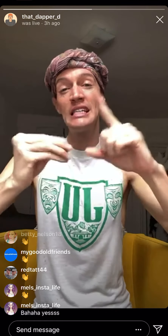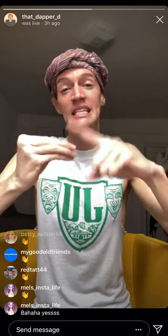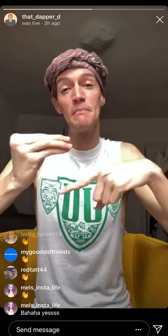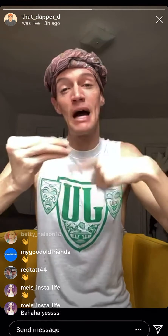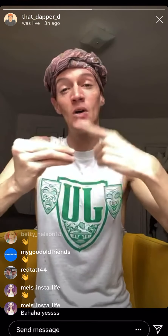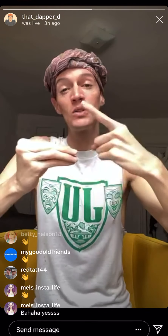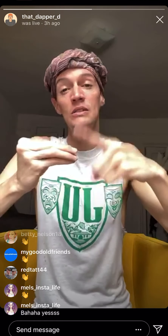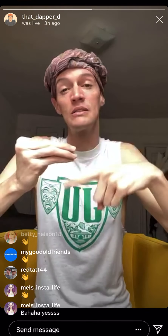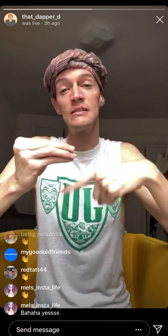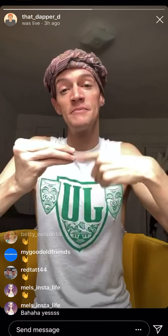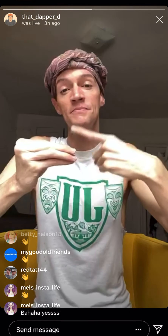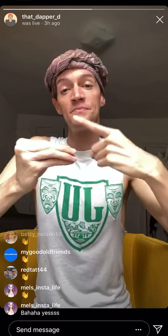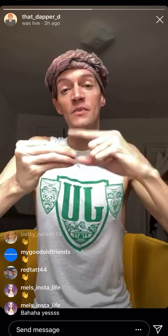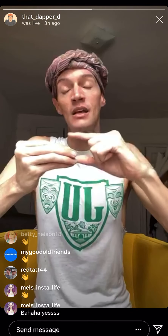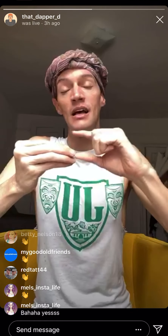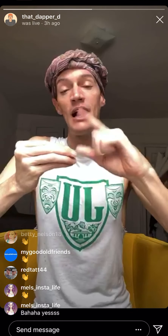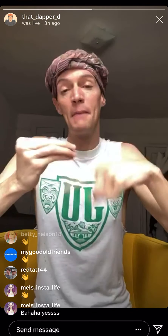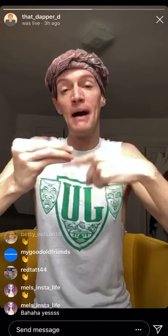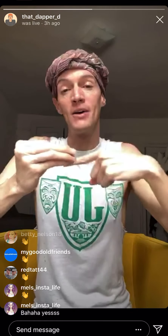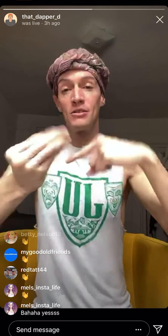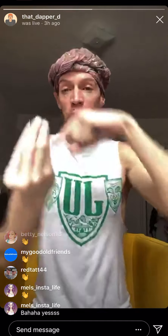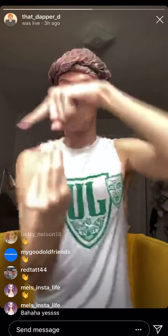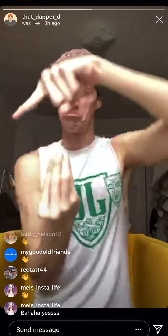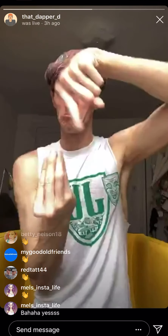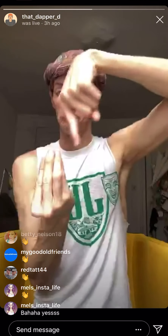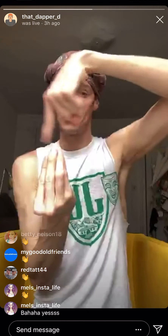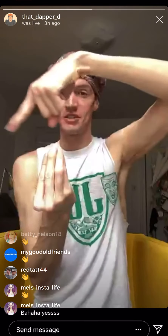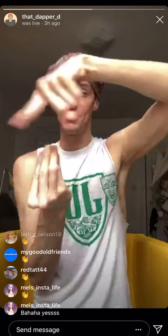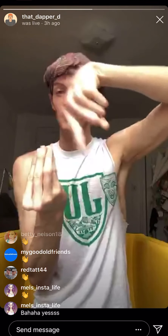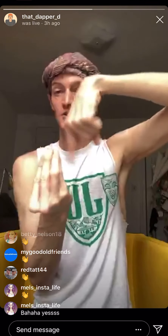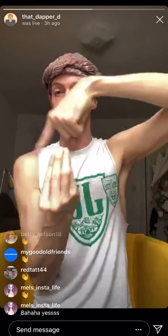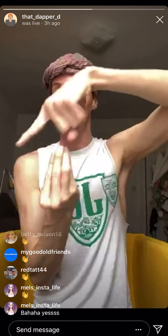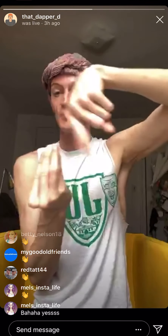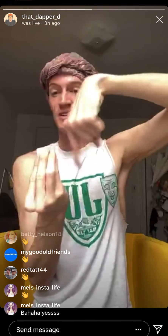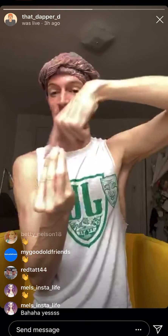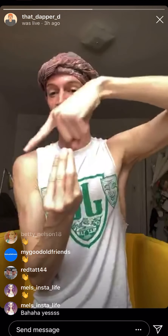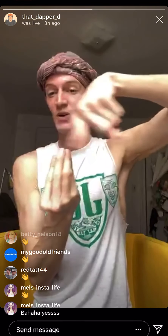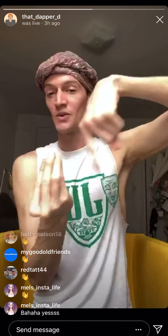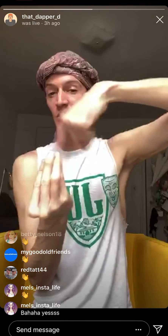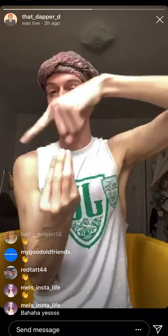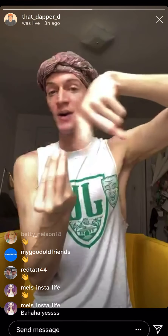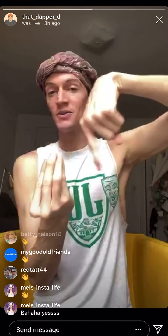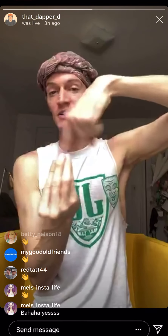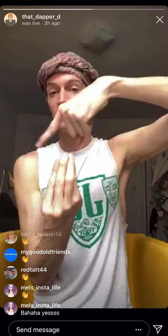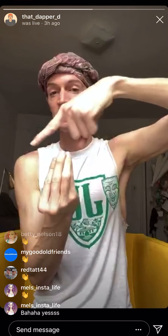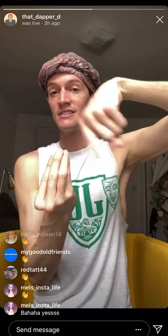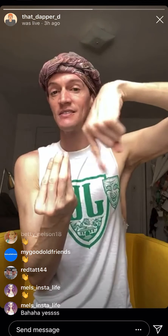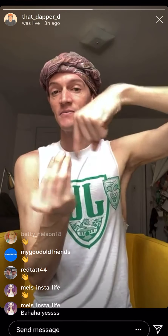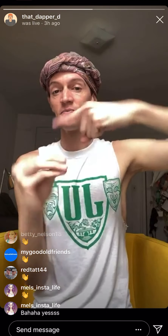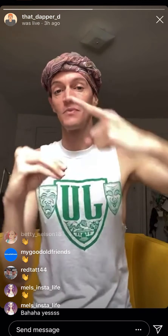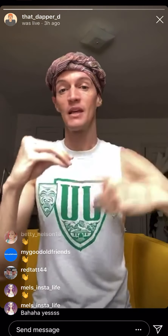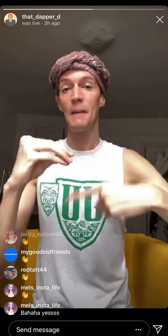about about similar to our around about